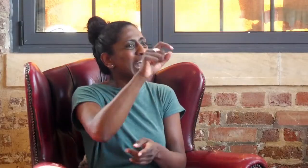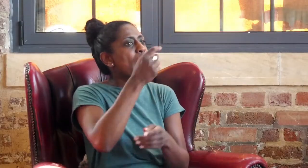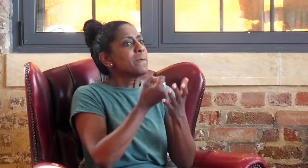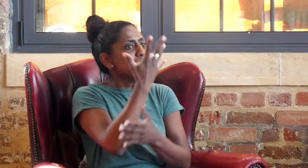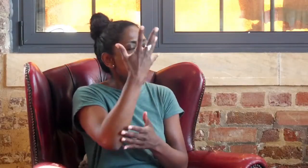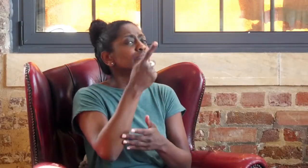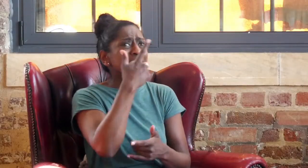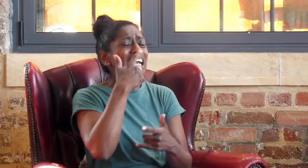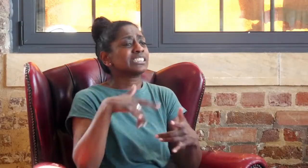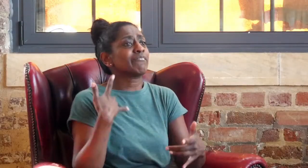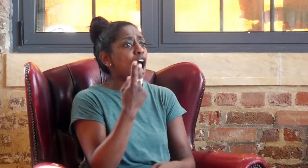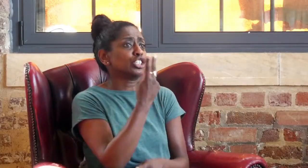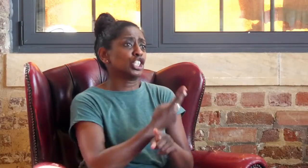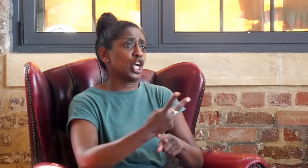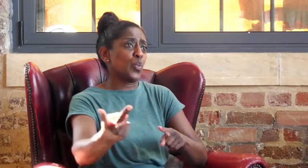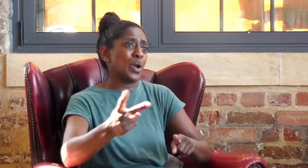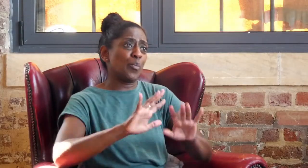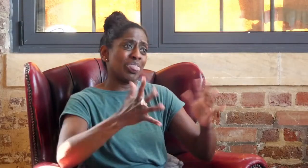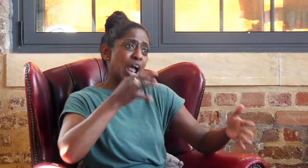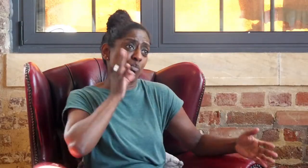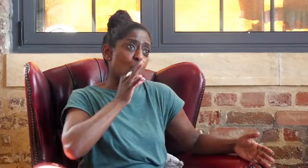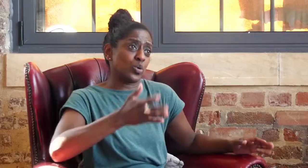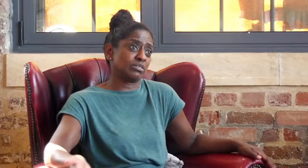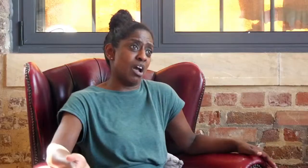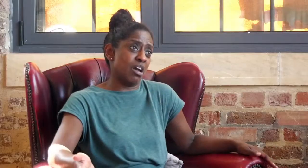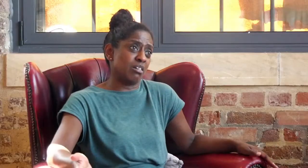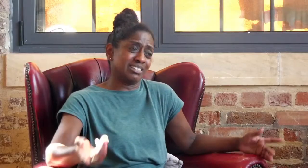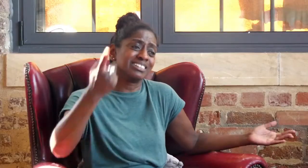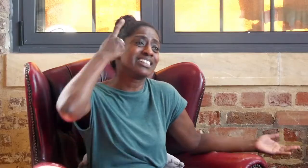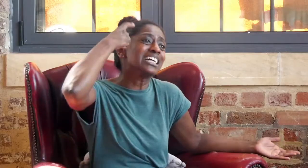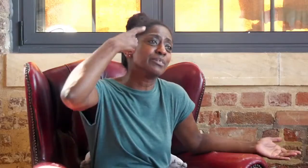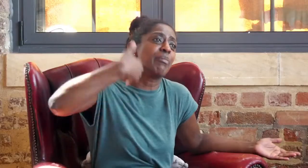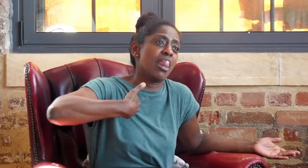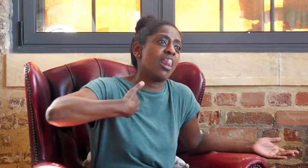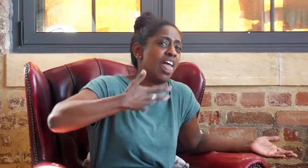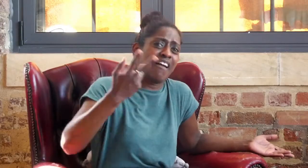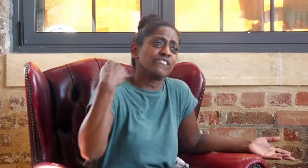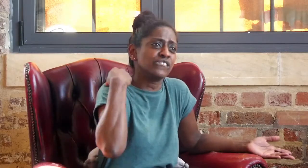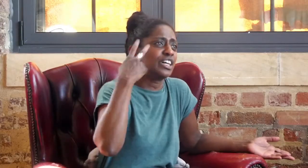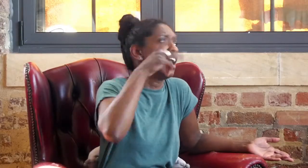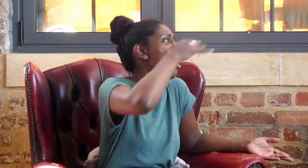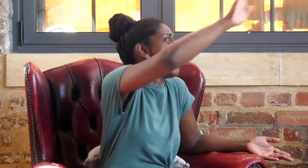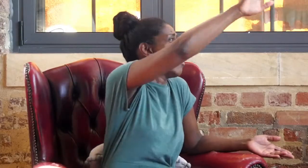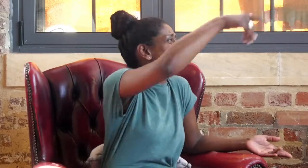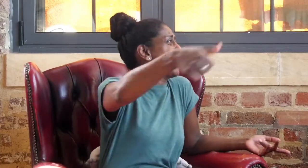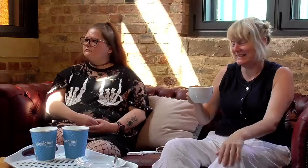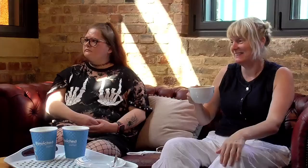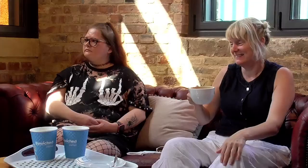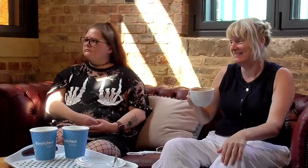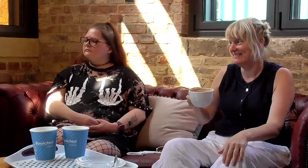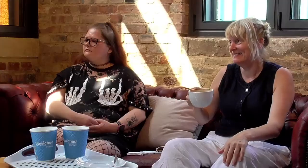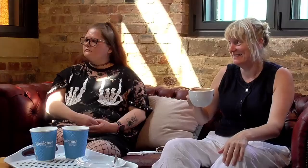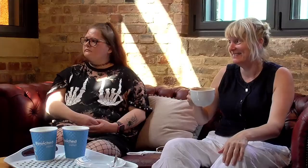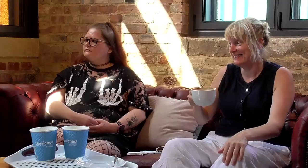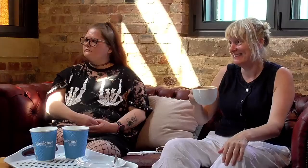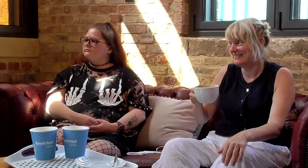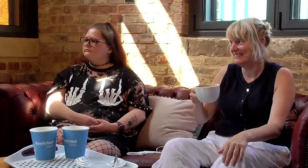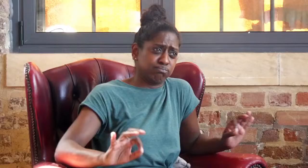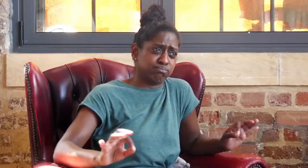responsibility for you every day of the week. You know, like a plant, you could just leave 2 weeks without water. That's why I think, yeah, plants are all right. I can go